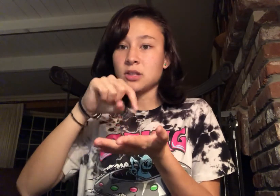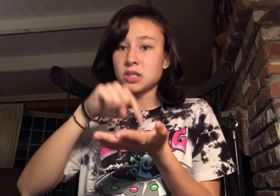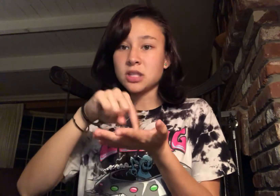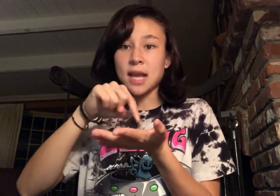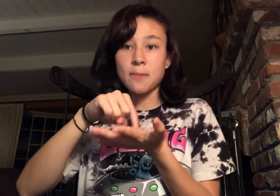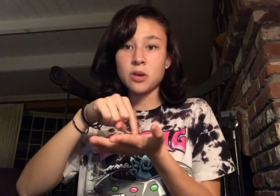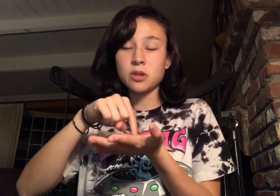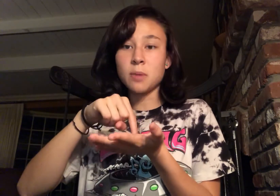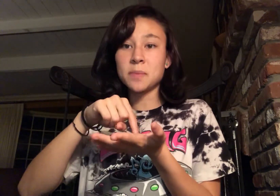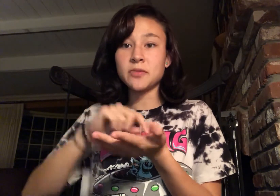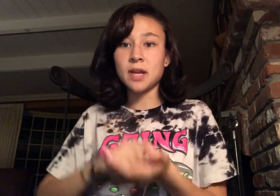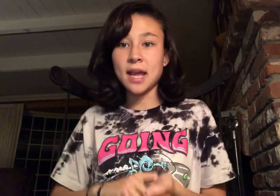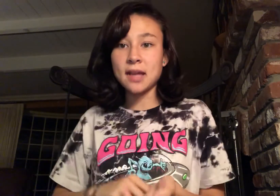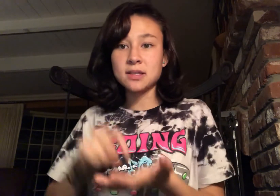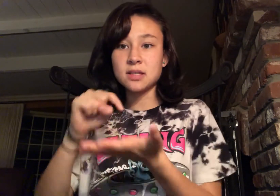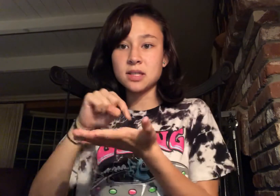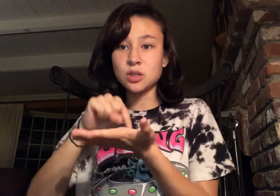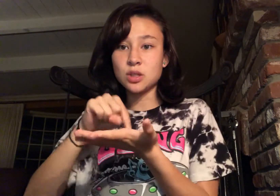can just tap on the palm of your hand. So this is due,